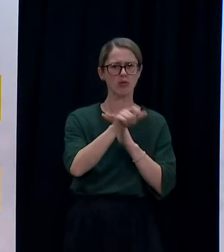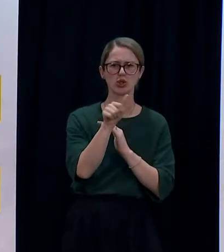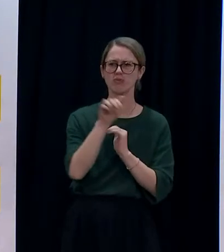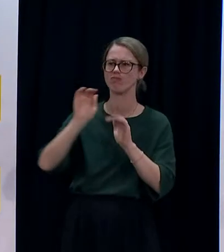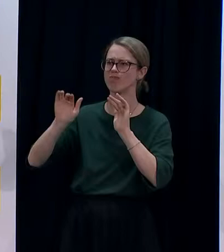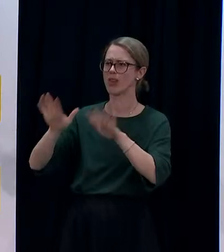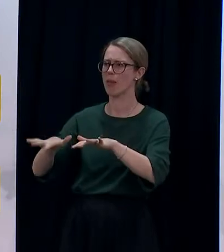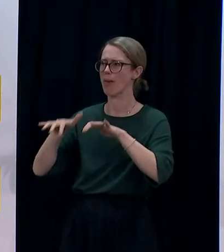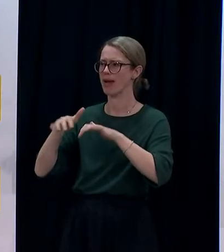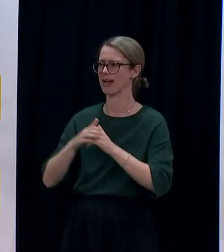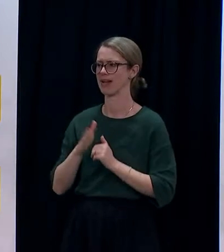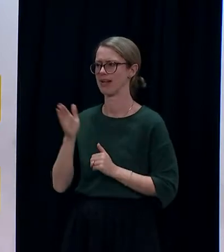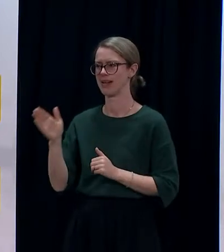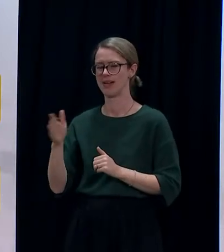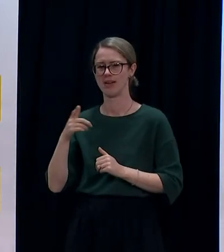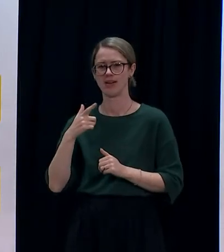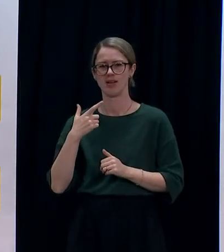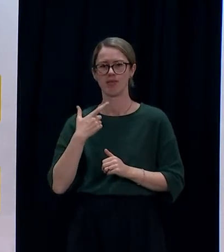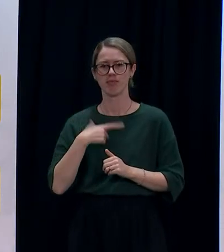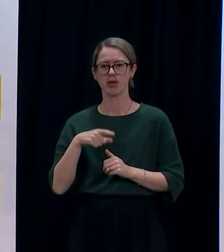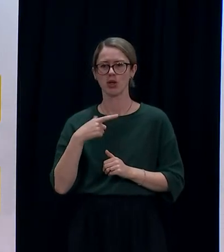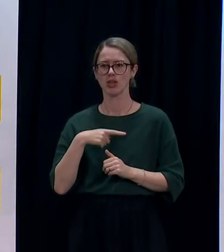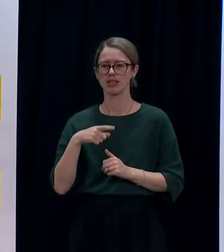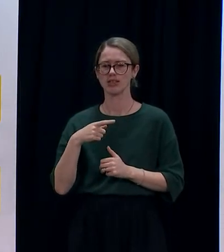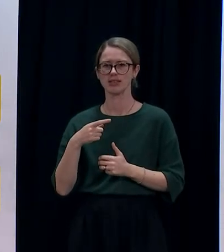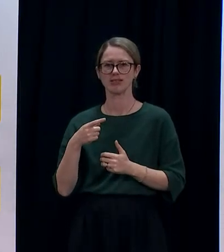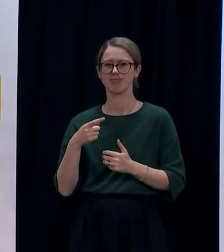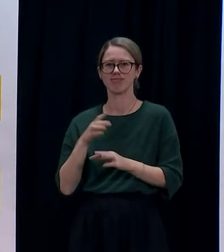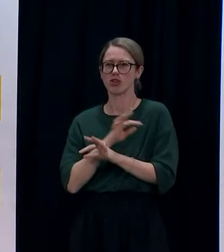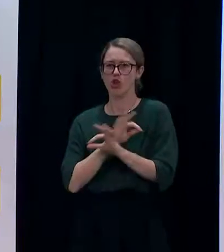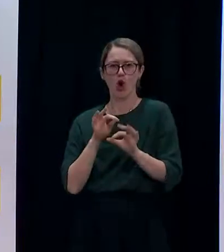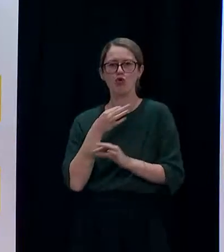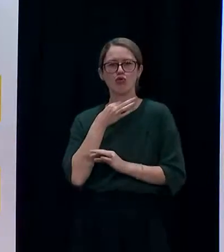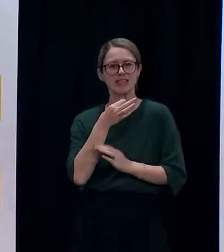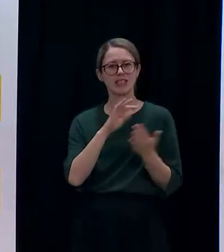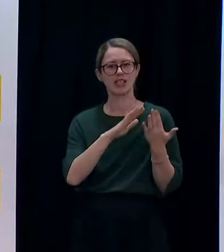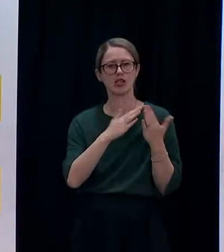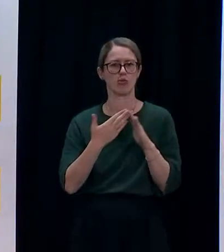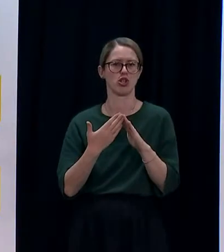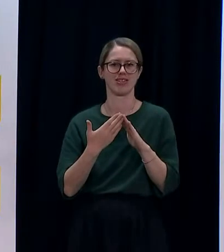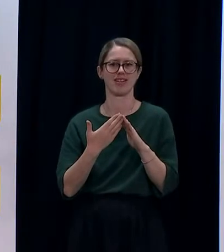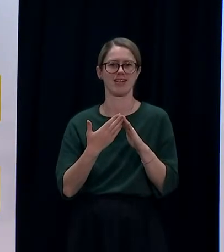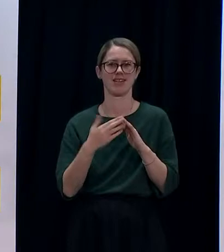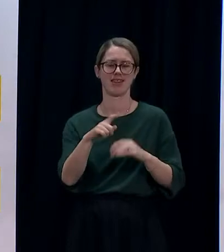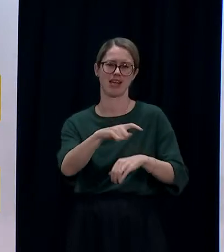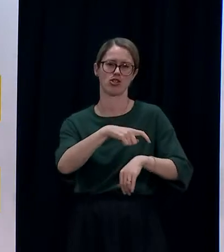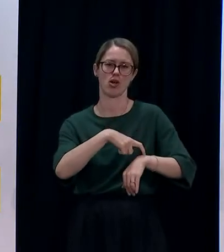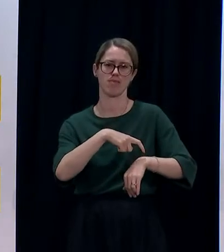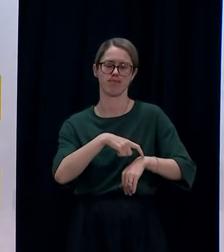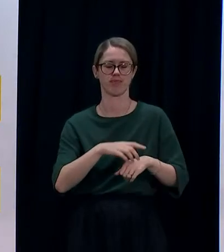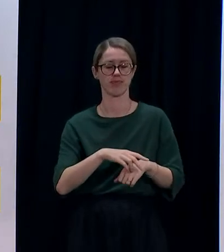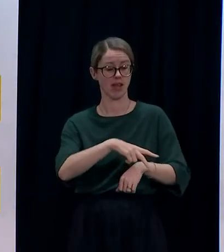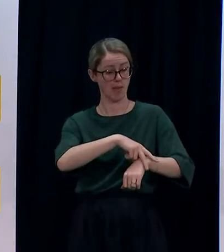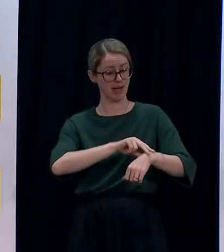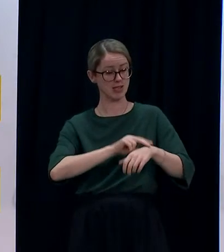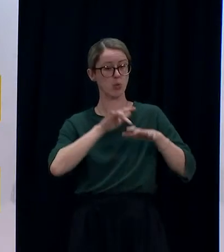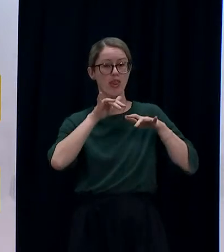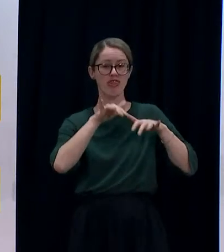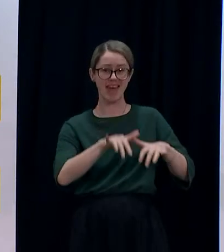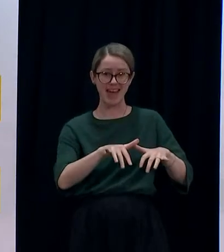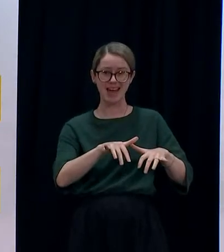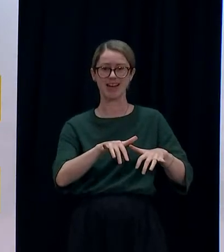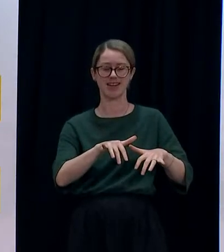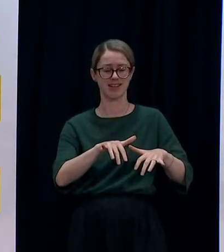this? Because there was no advice that we received that there was a risk to public safety. The police were in an